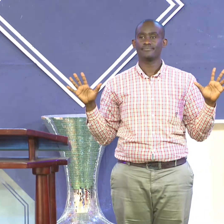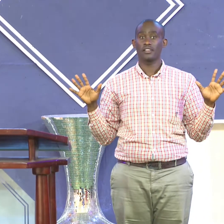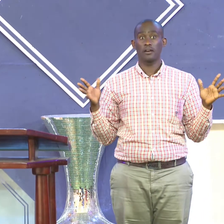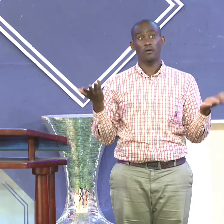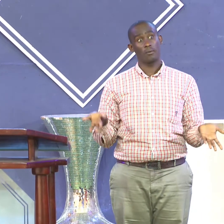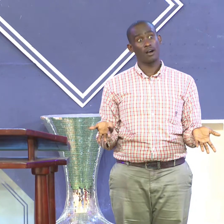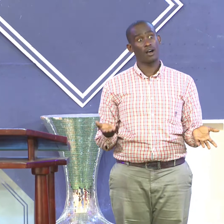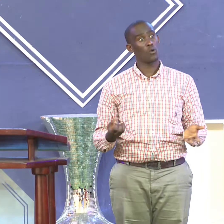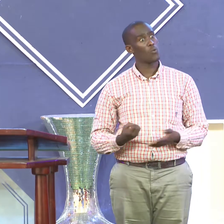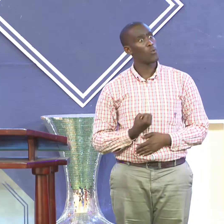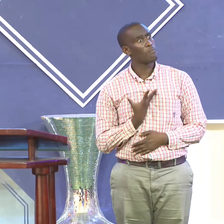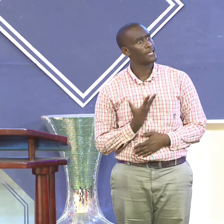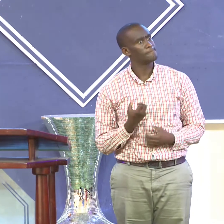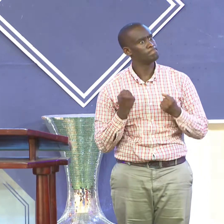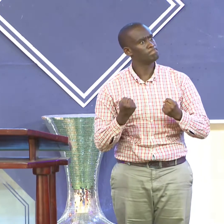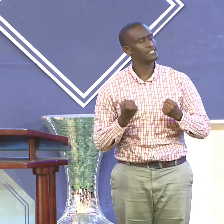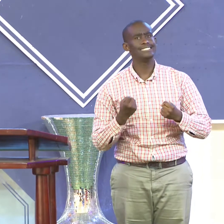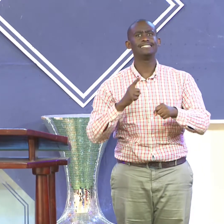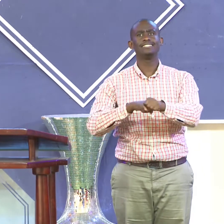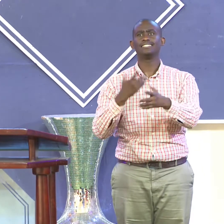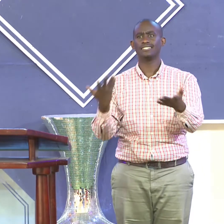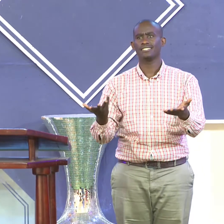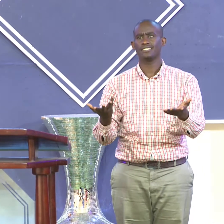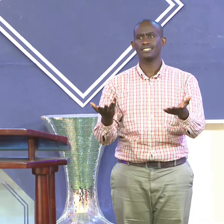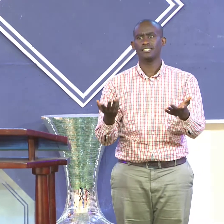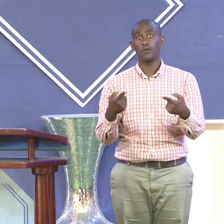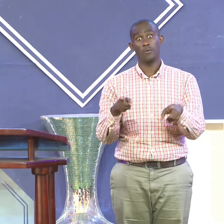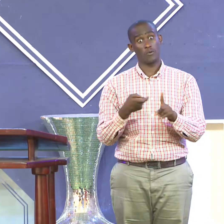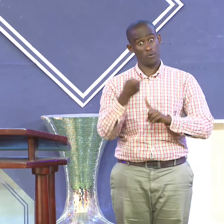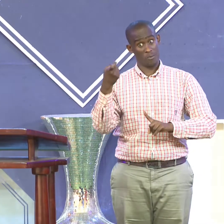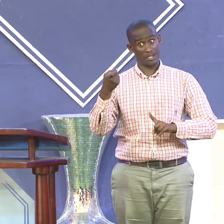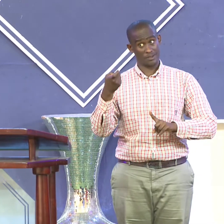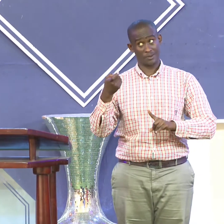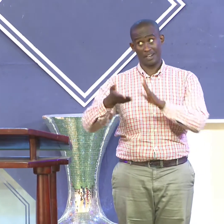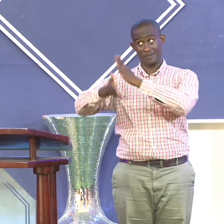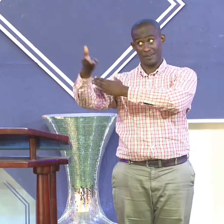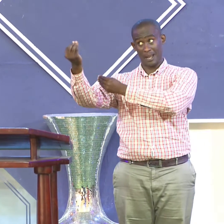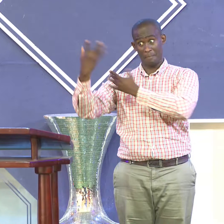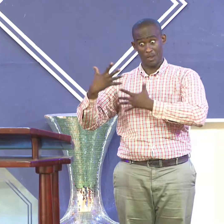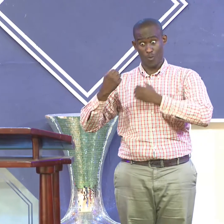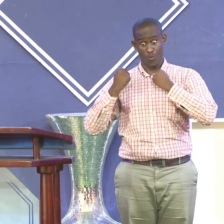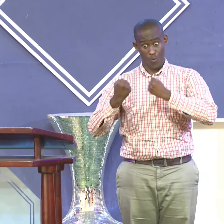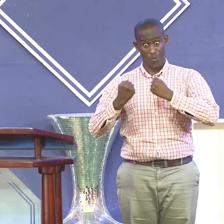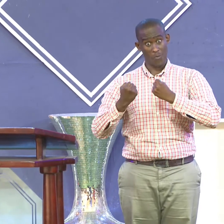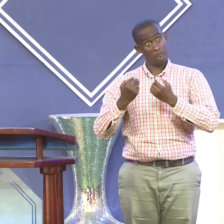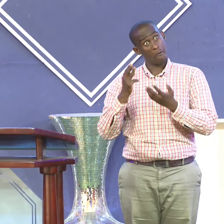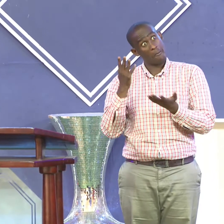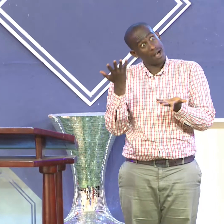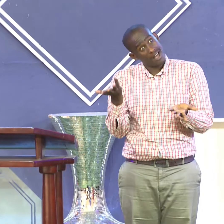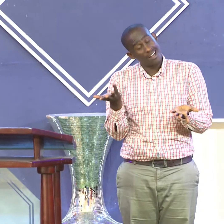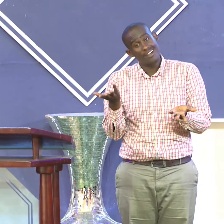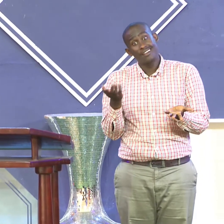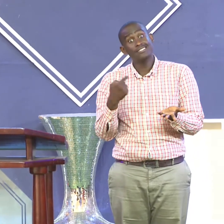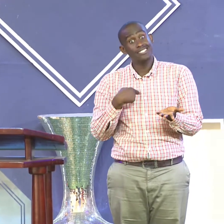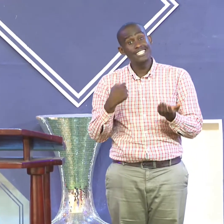I don't know when I'll take on boldness. Or maybe this month the Lord will help